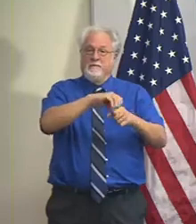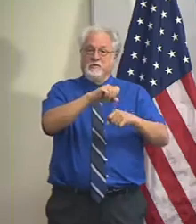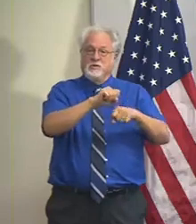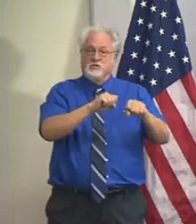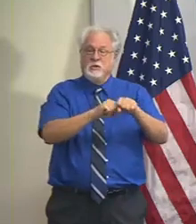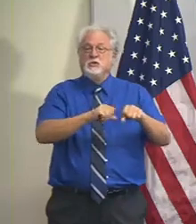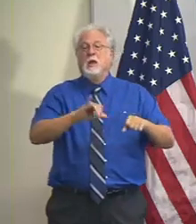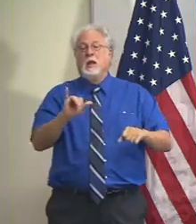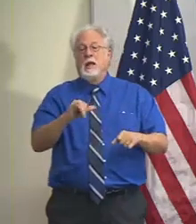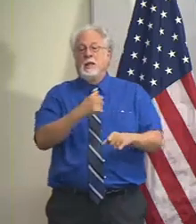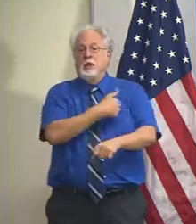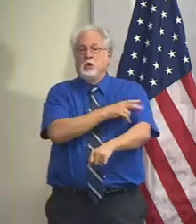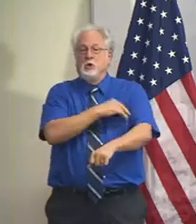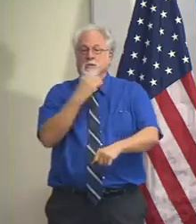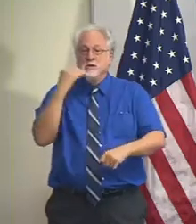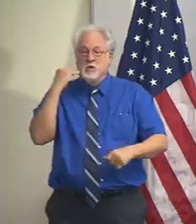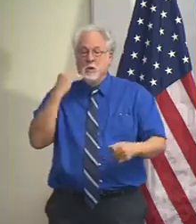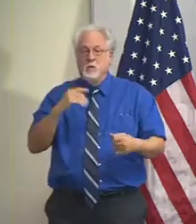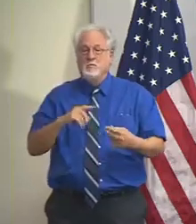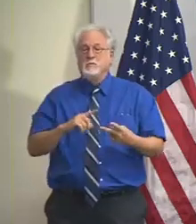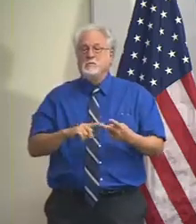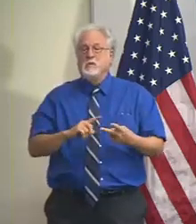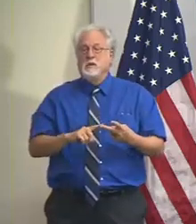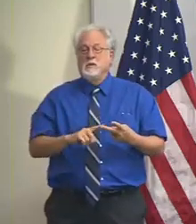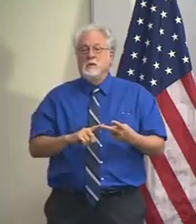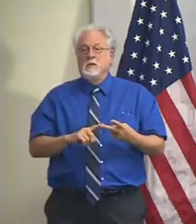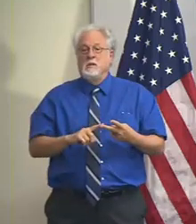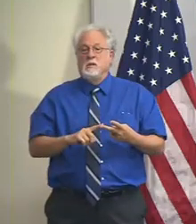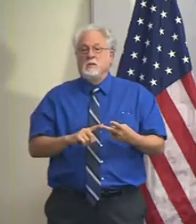infrastructure like nursing homes and